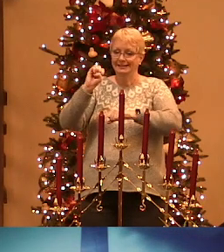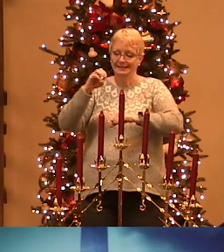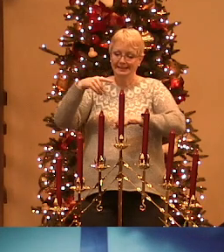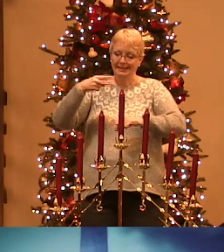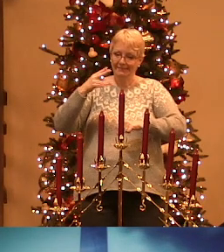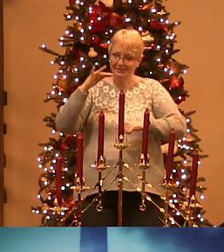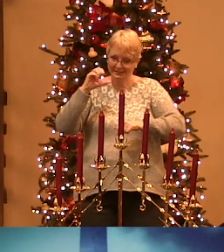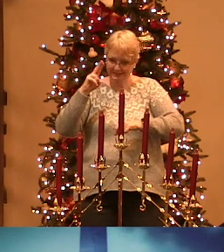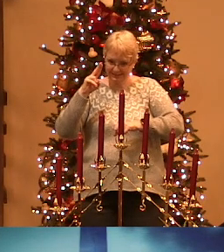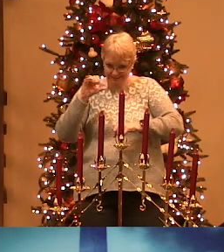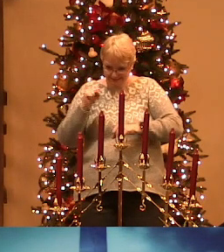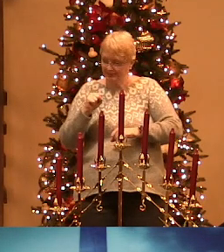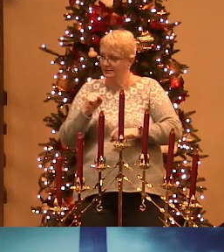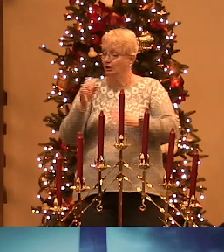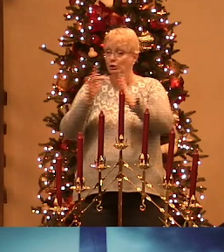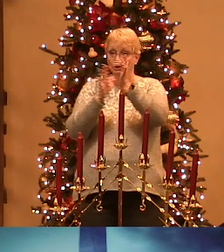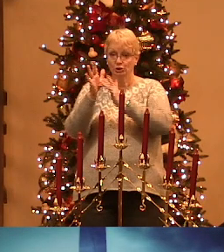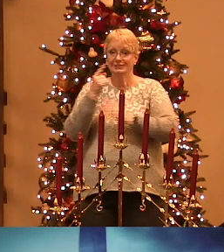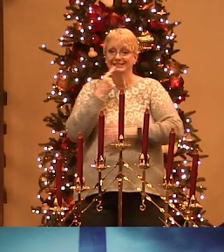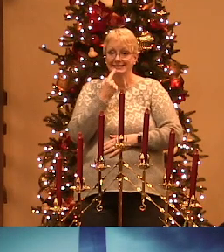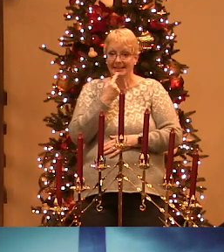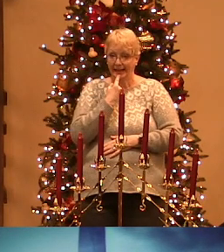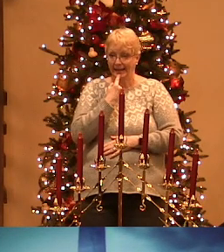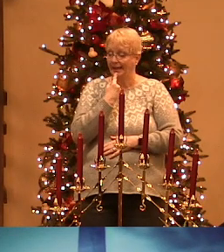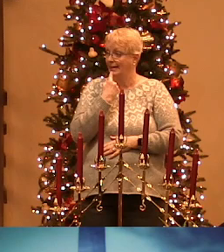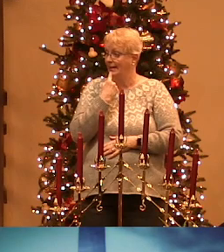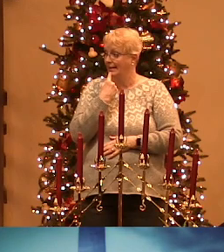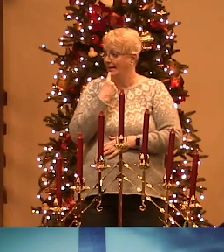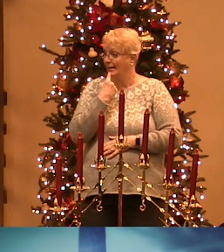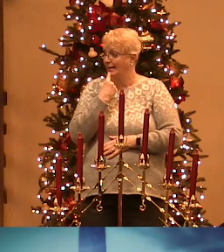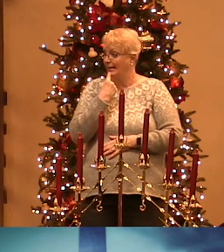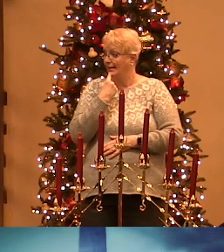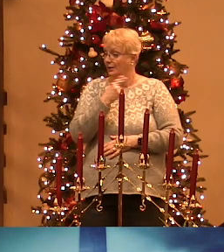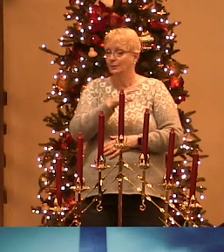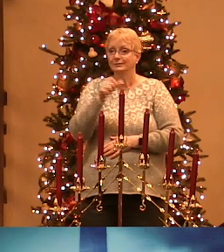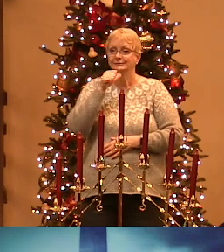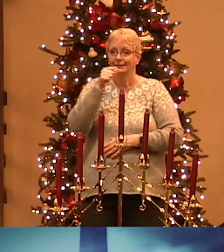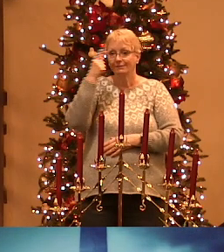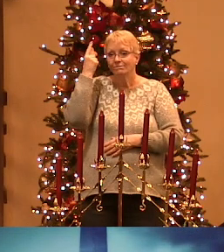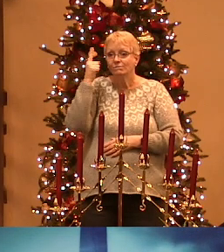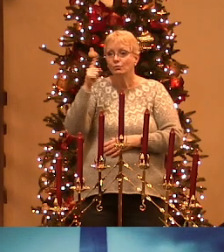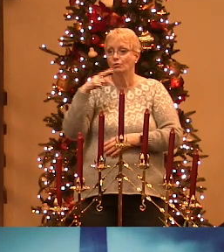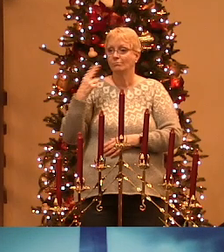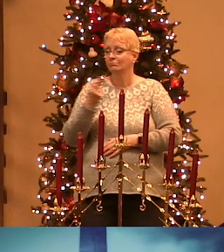Ephesus, Jesus says, they have left their first love.